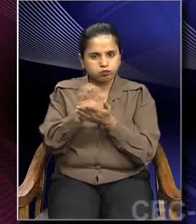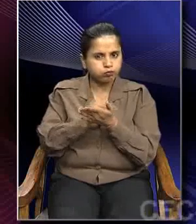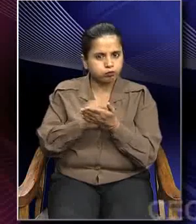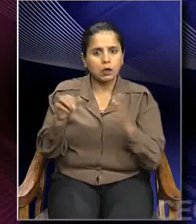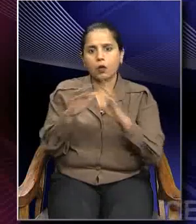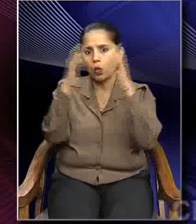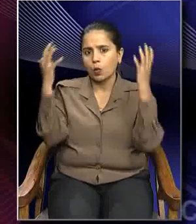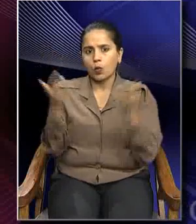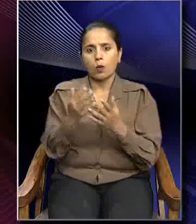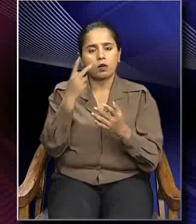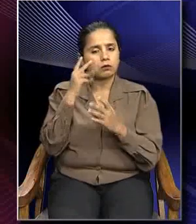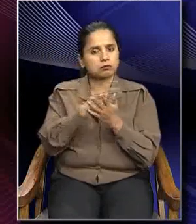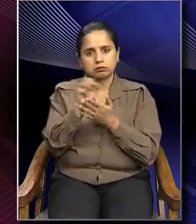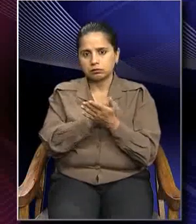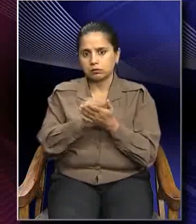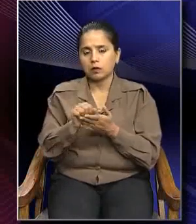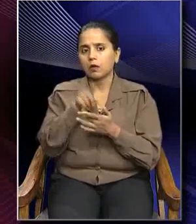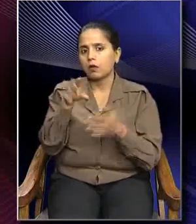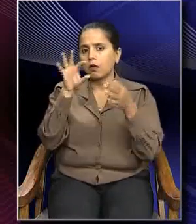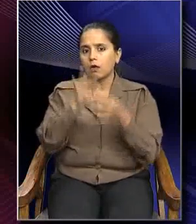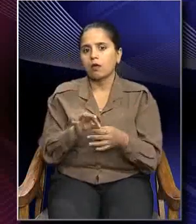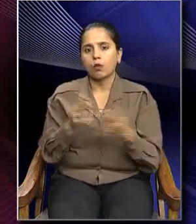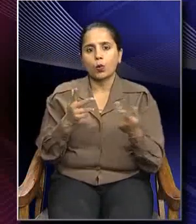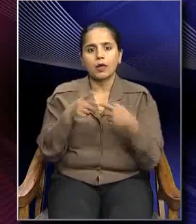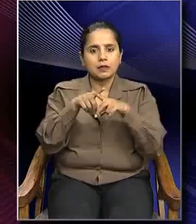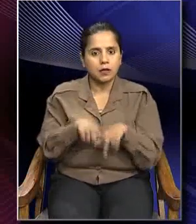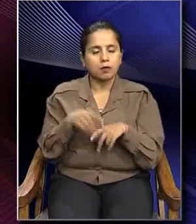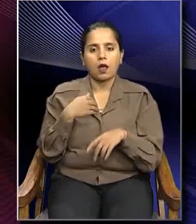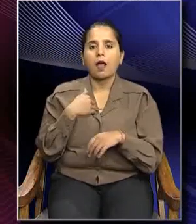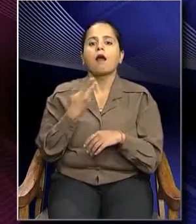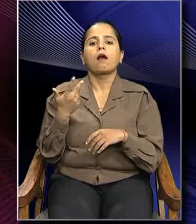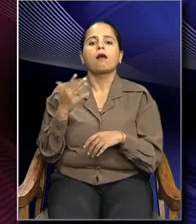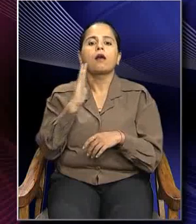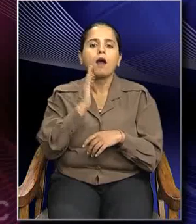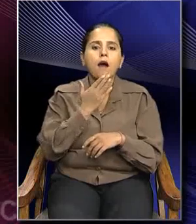world is based on our karmas.